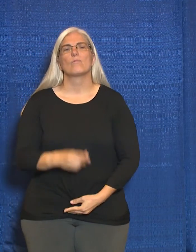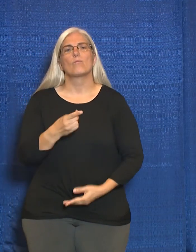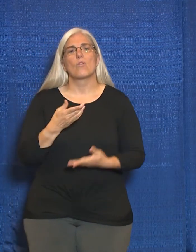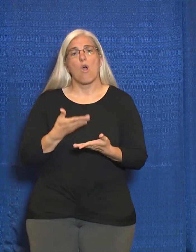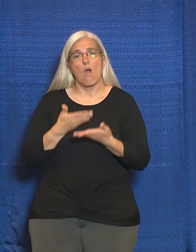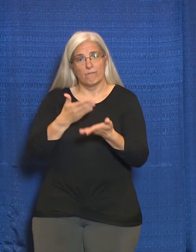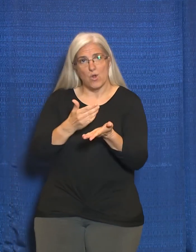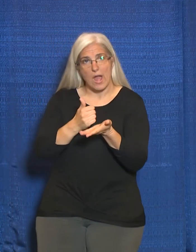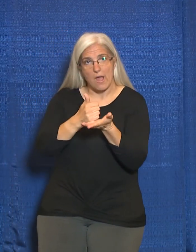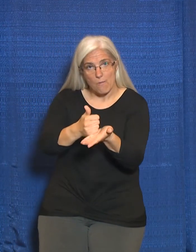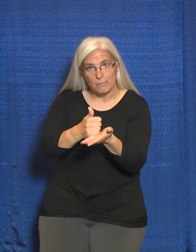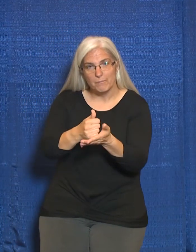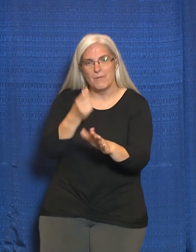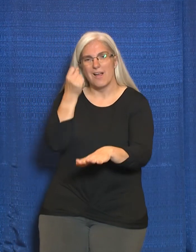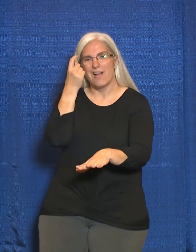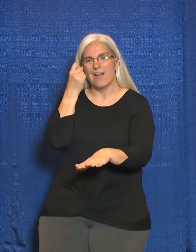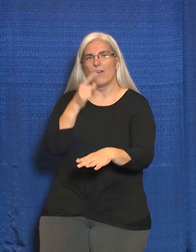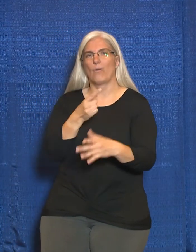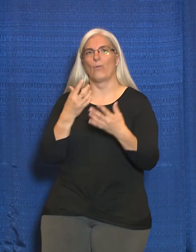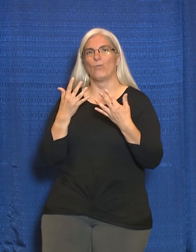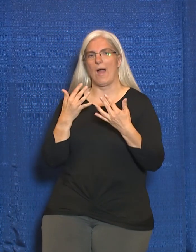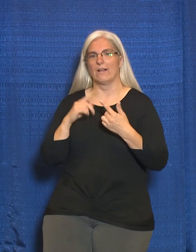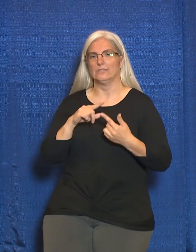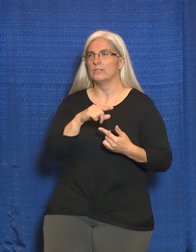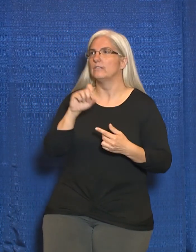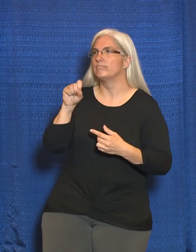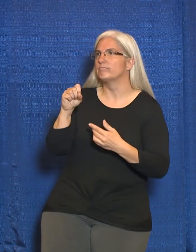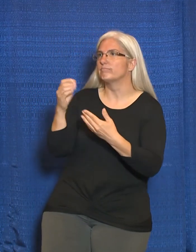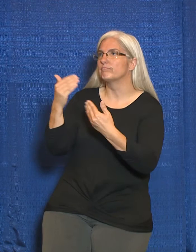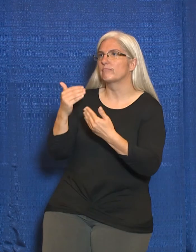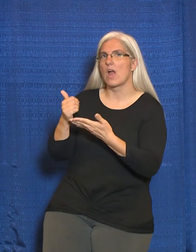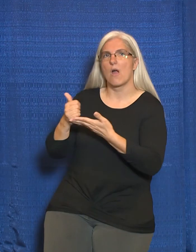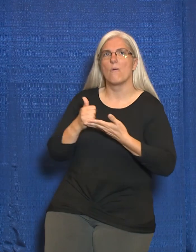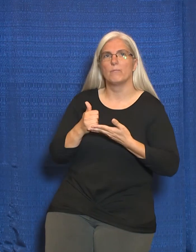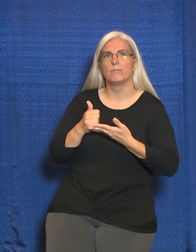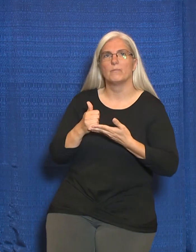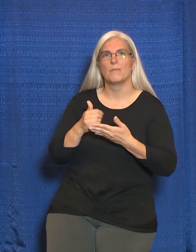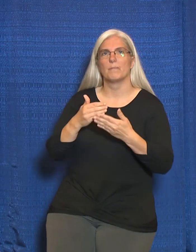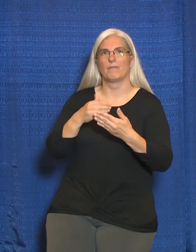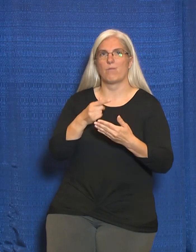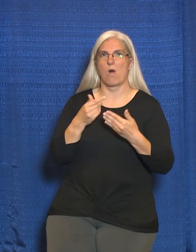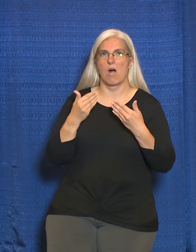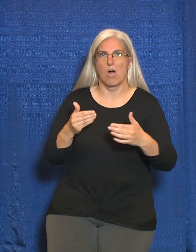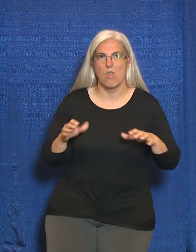Offer assistance, but wait until your offer is accepted before you help.